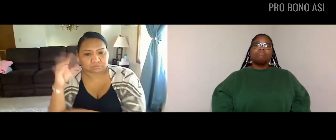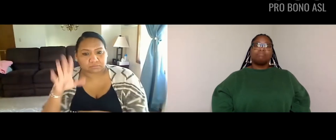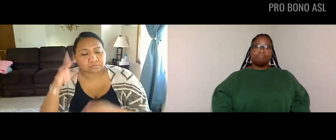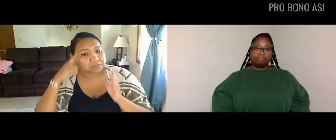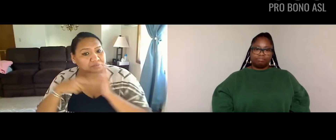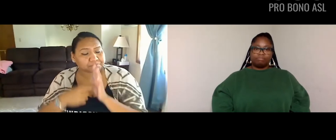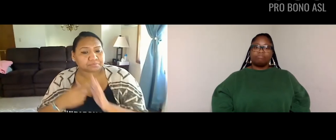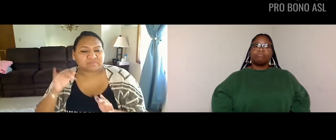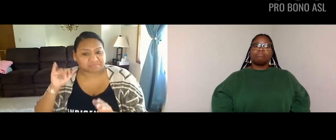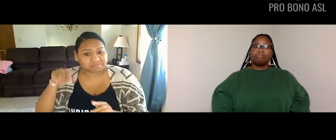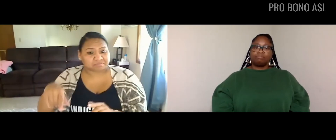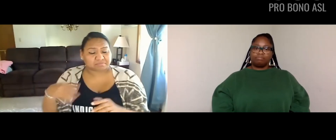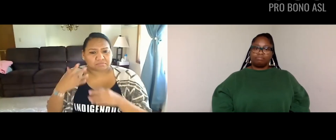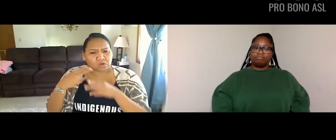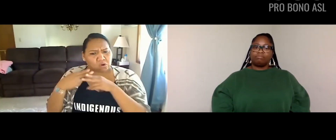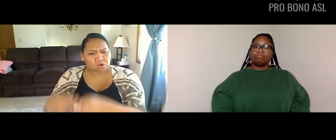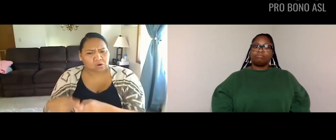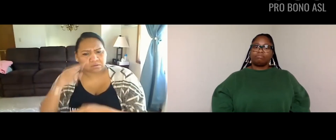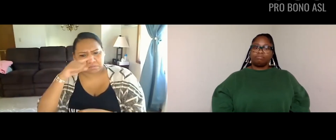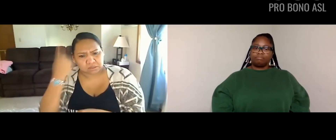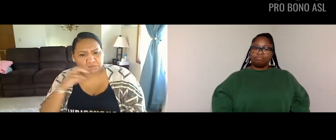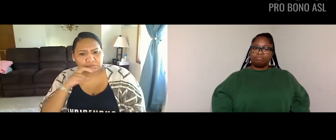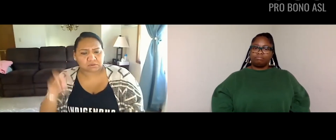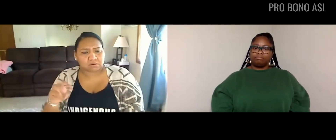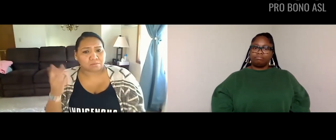So I do want to talk a bit about Standing Rock.